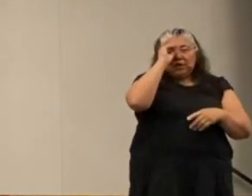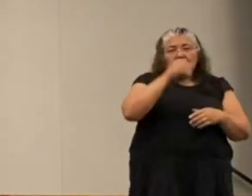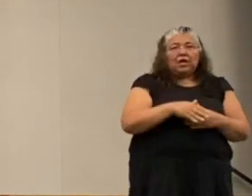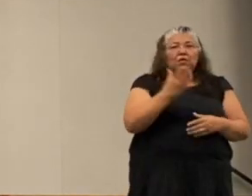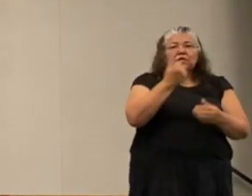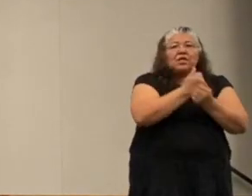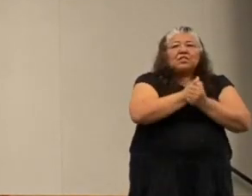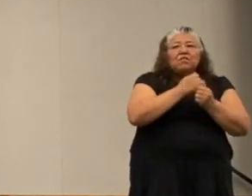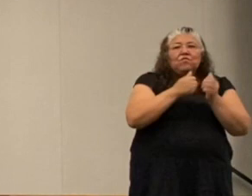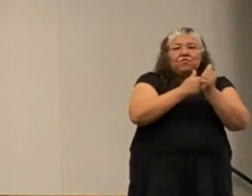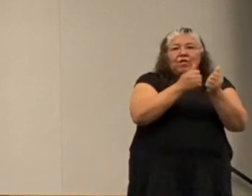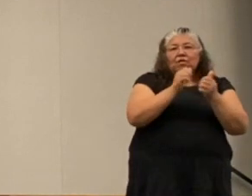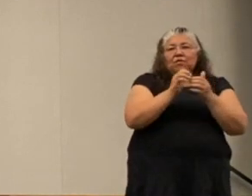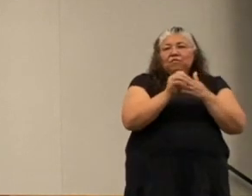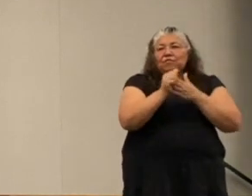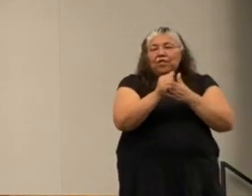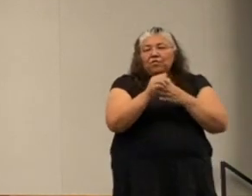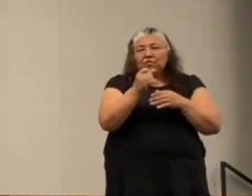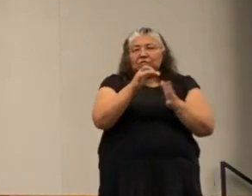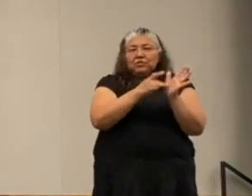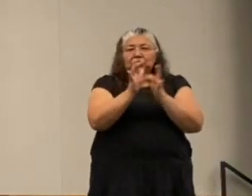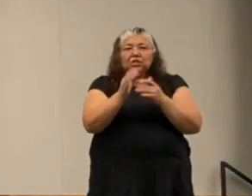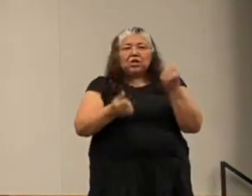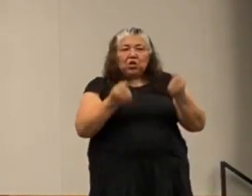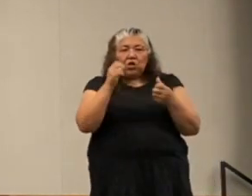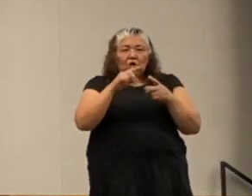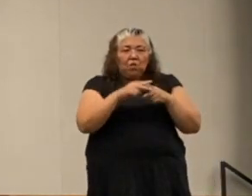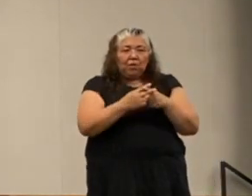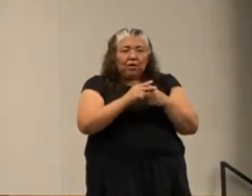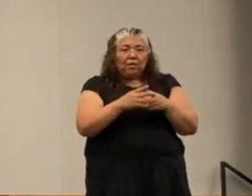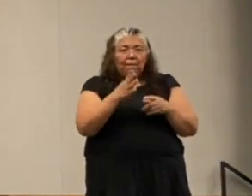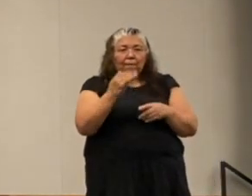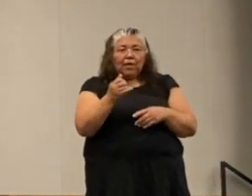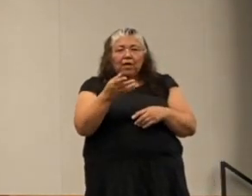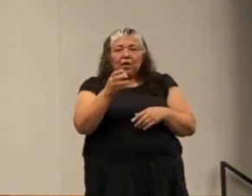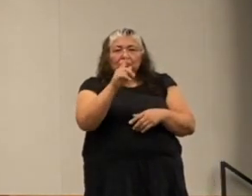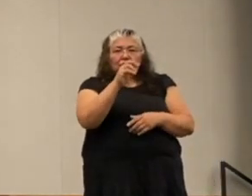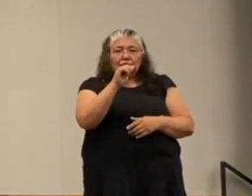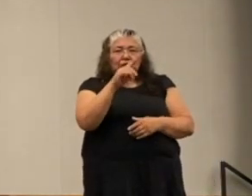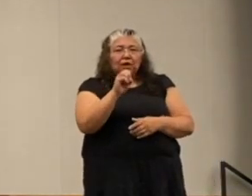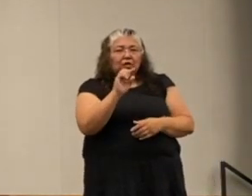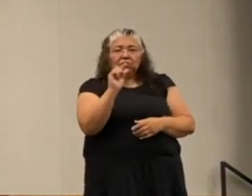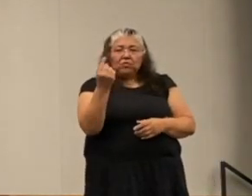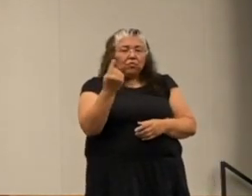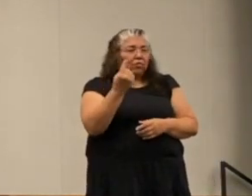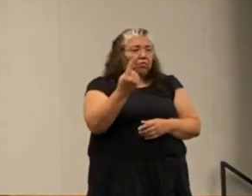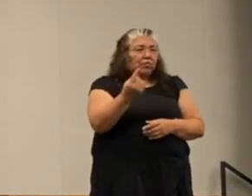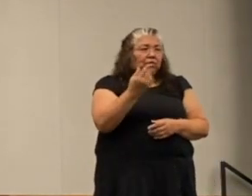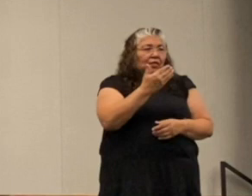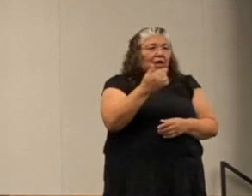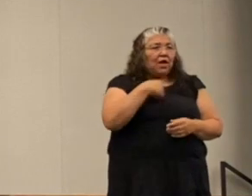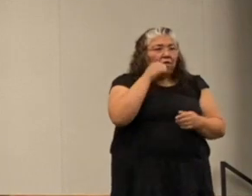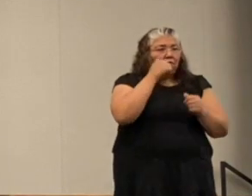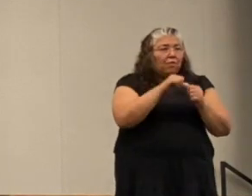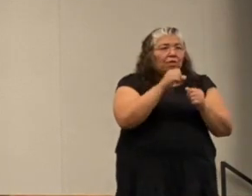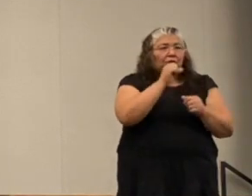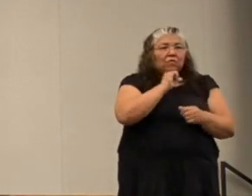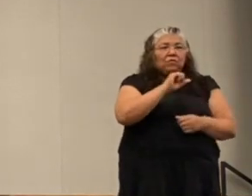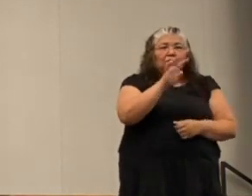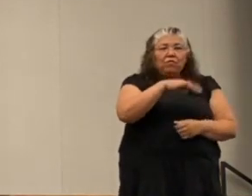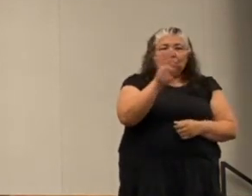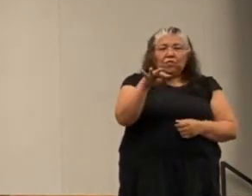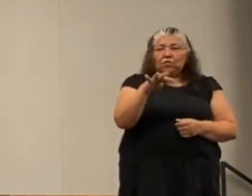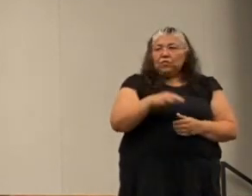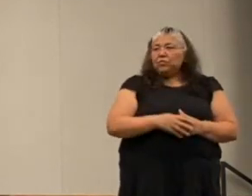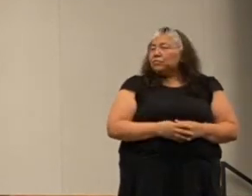of Jesus. My dad was a mechanic, a car mechanic by trade. That's all I remember him as growing up. But when he hit the age of